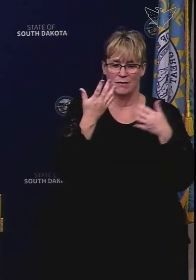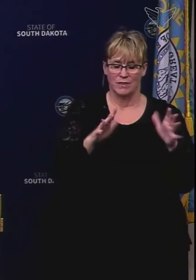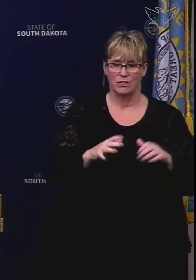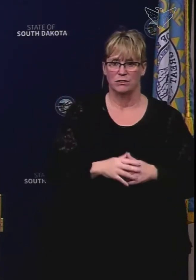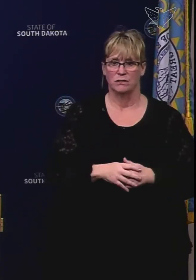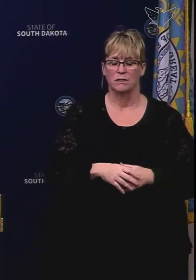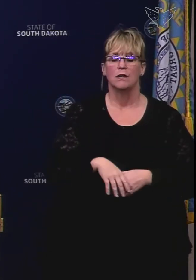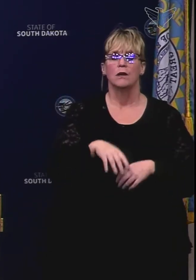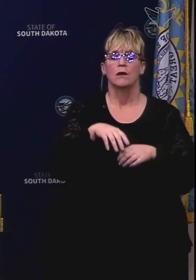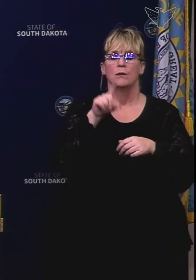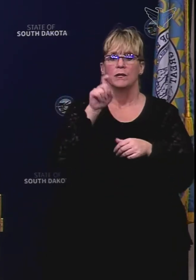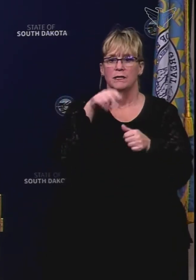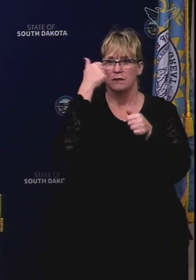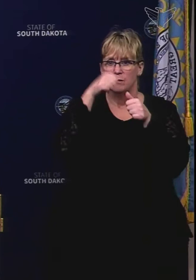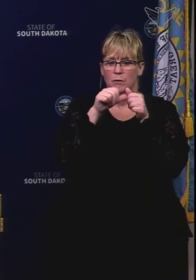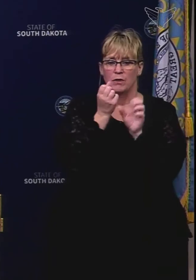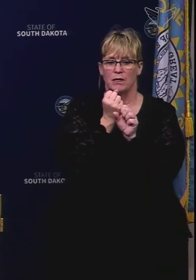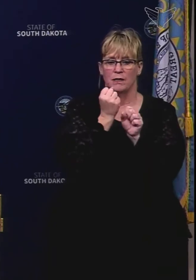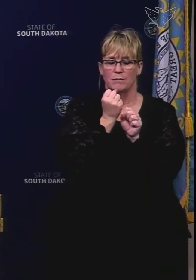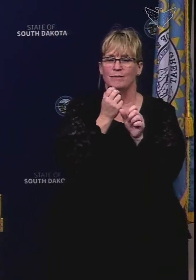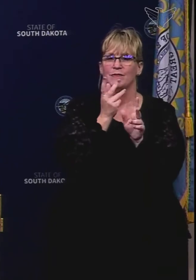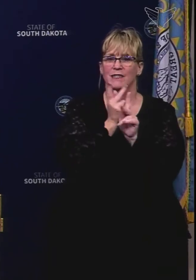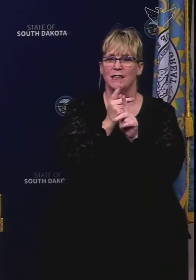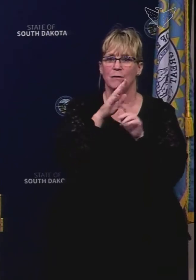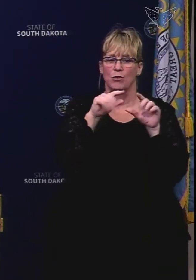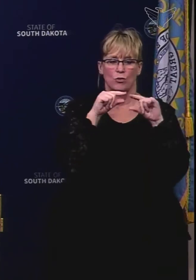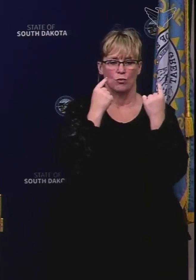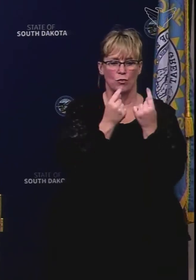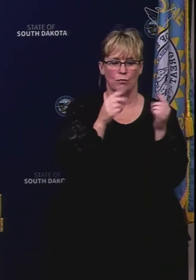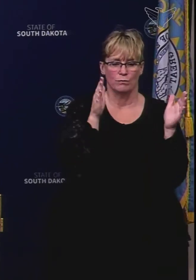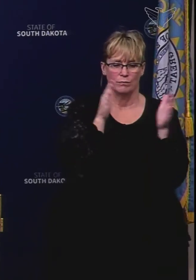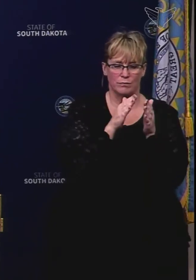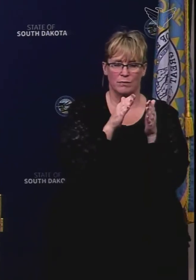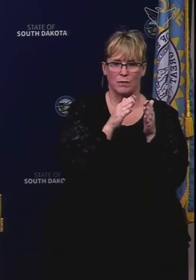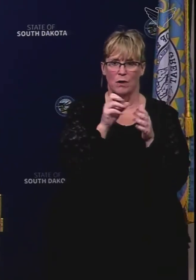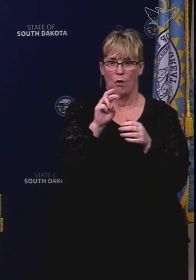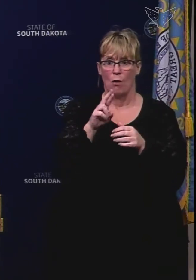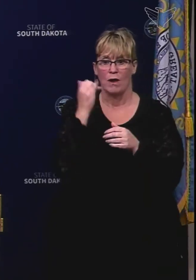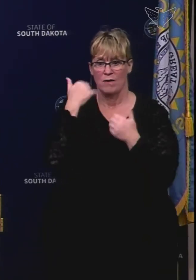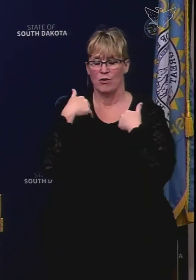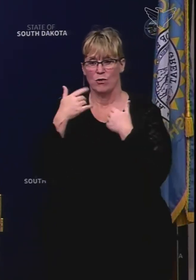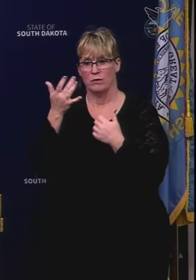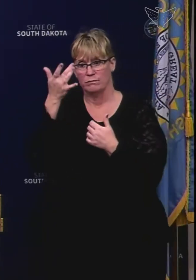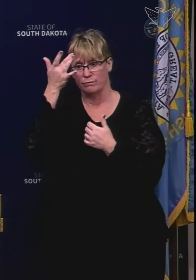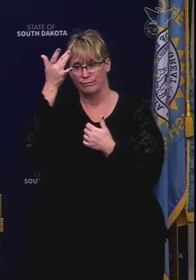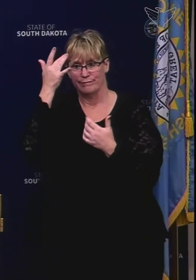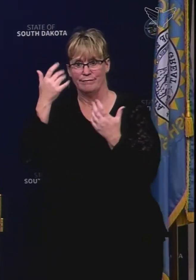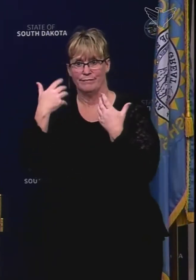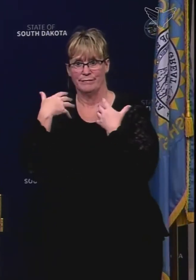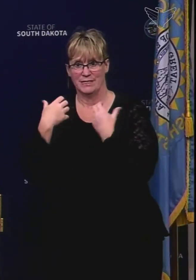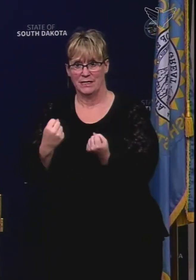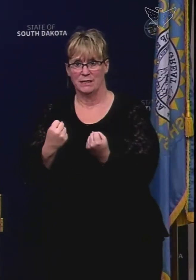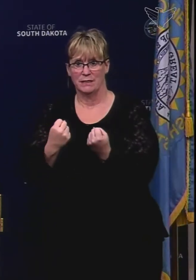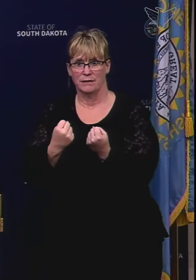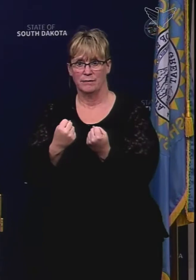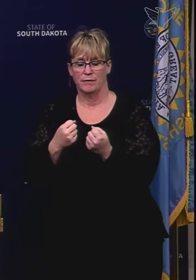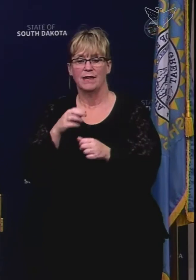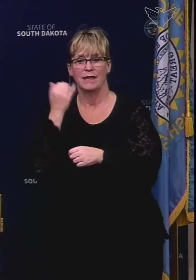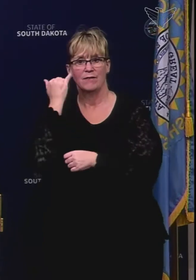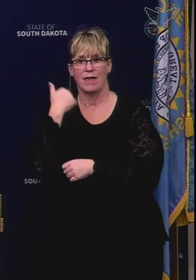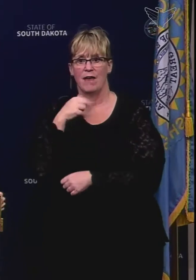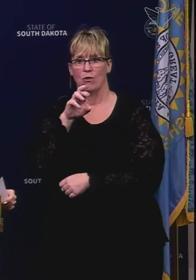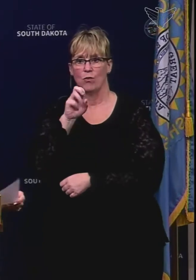sizes small and make sure that we're protecting those who have health conditions that might put them at bigger risk. With that, let's open it up to